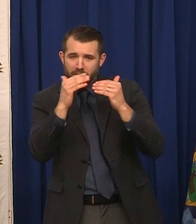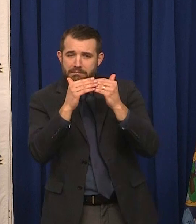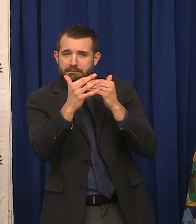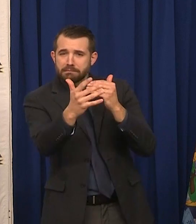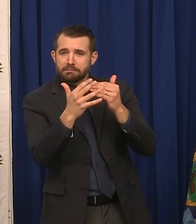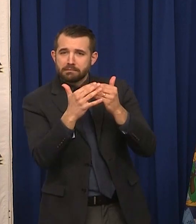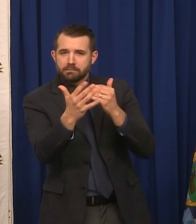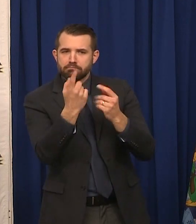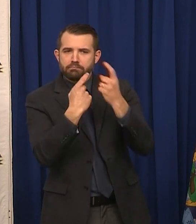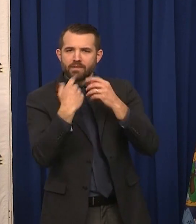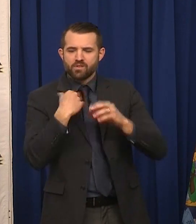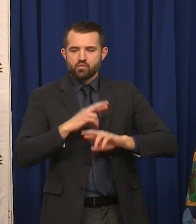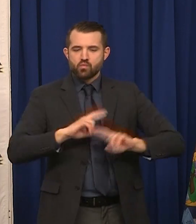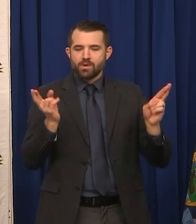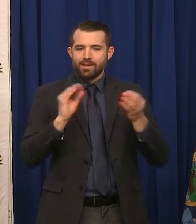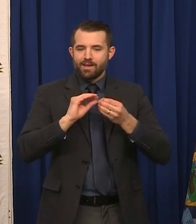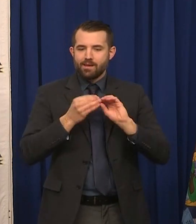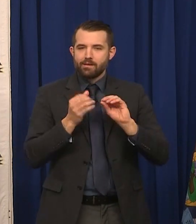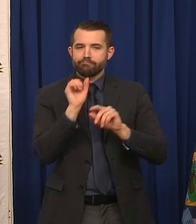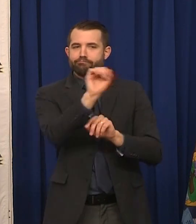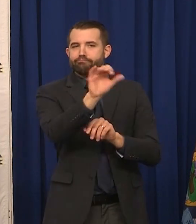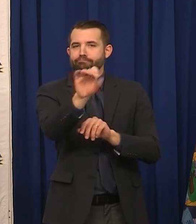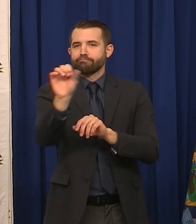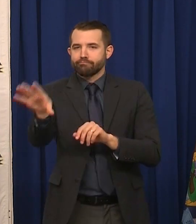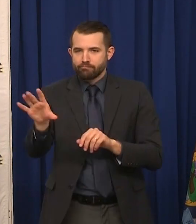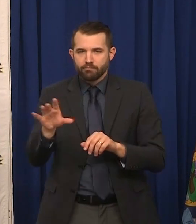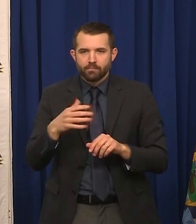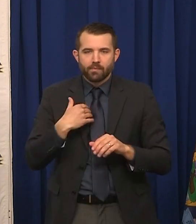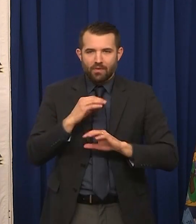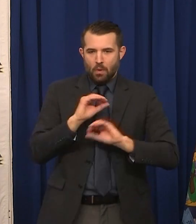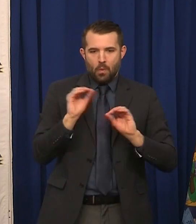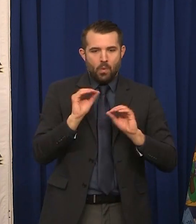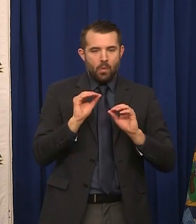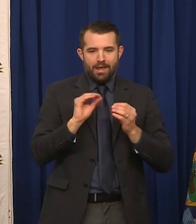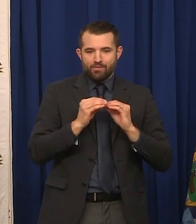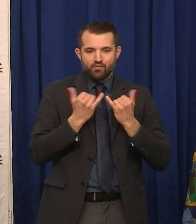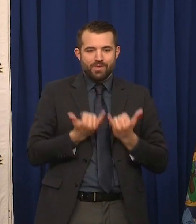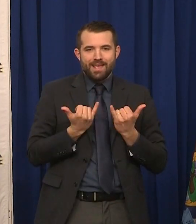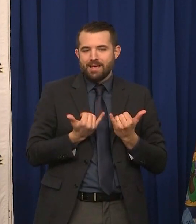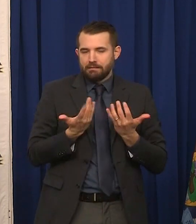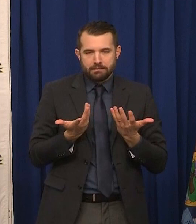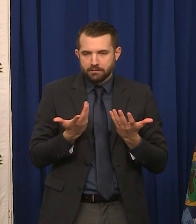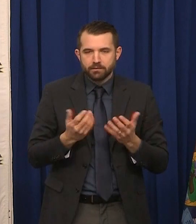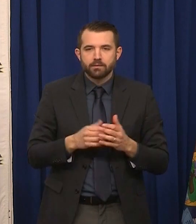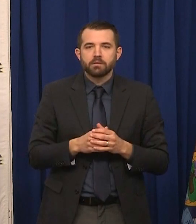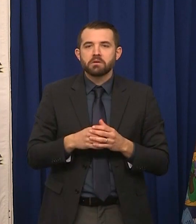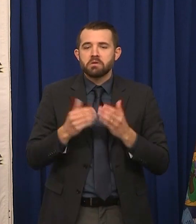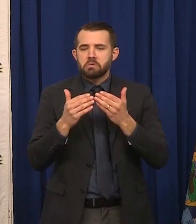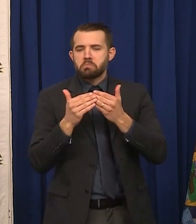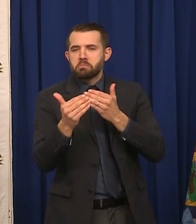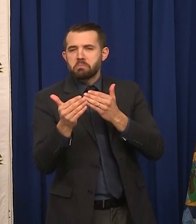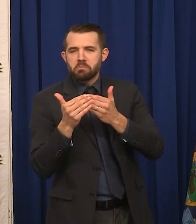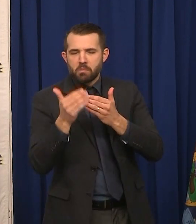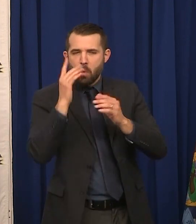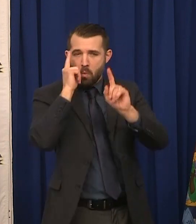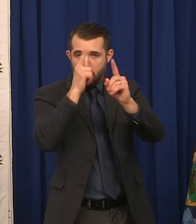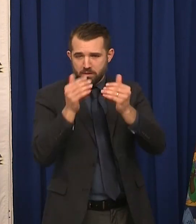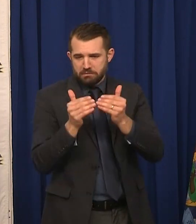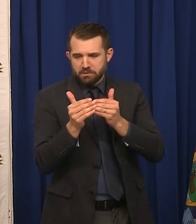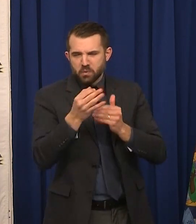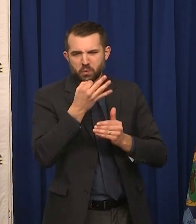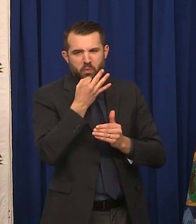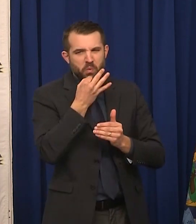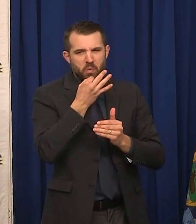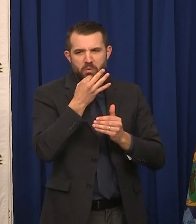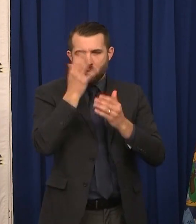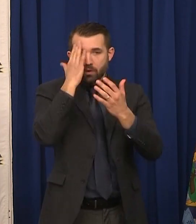on a daily basis. I don't have it here today with me, but that's where we're going in terms of being able to get a